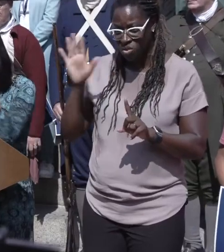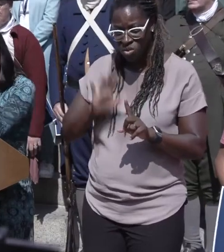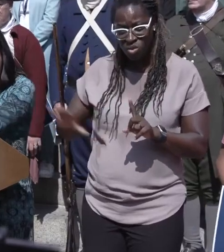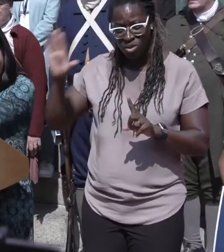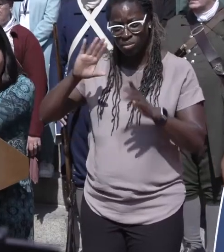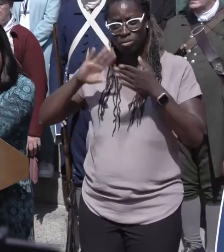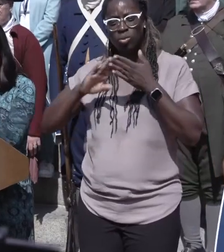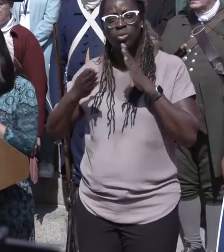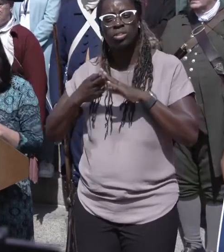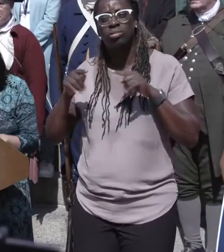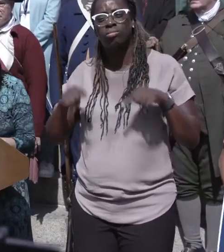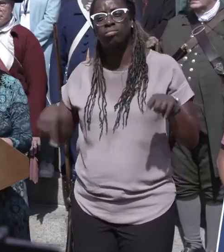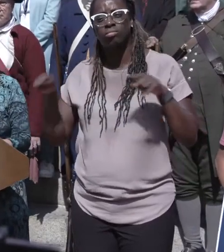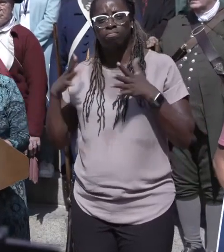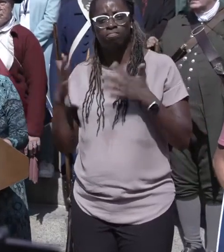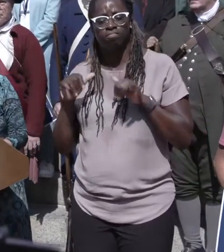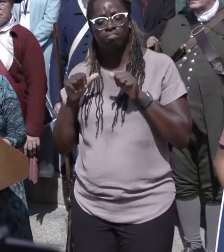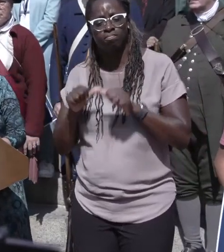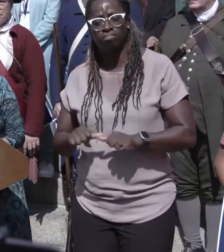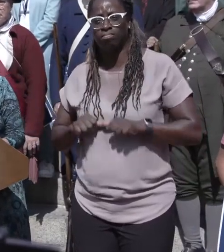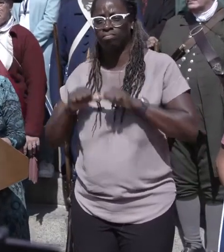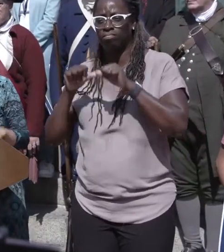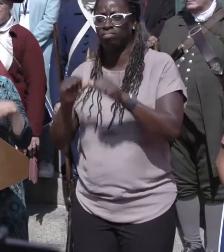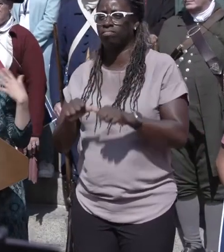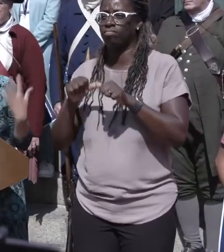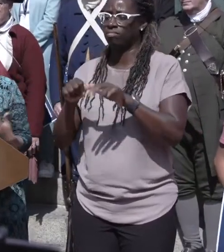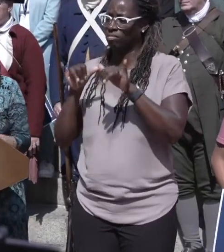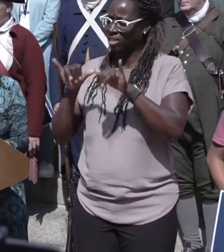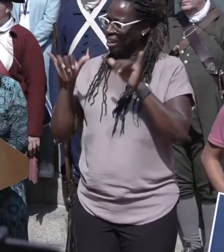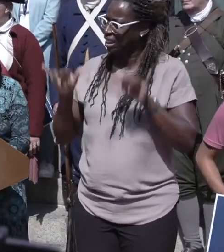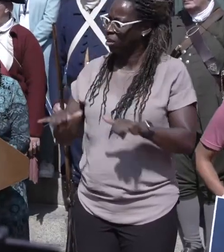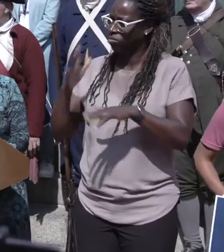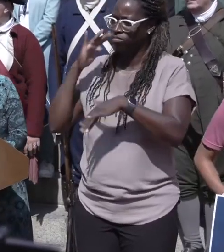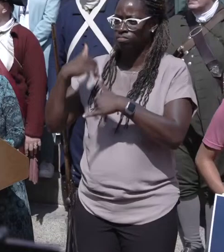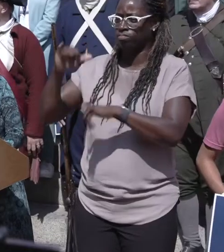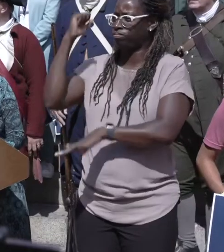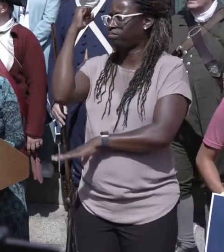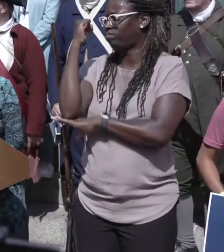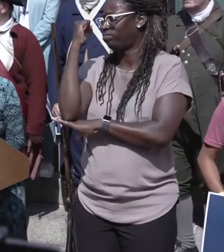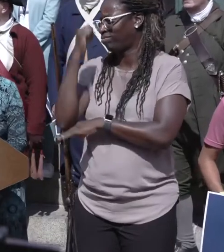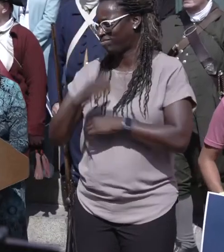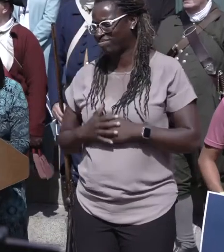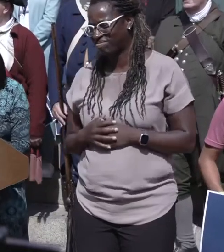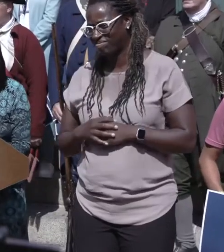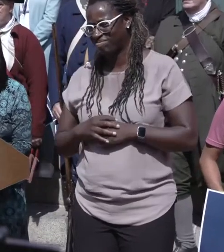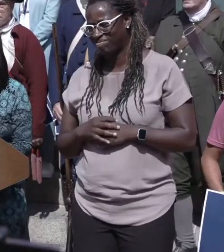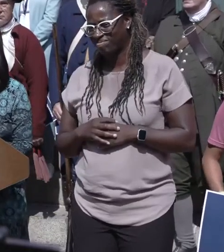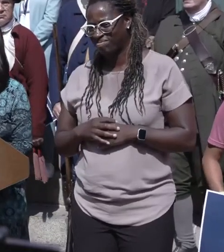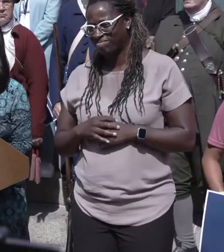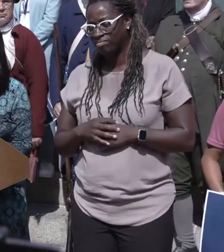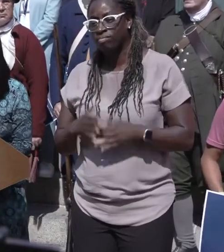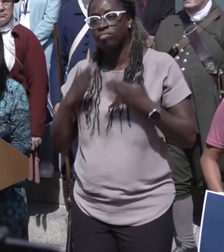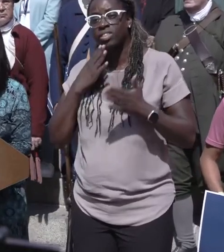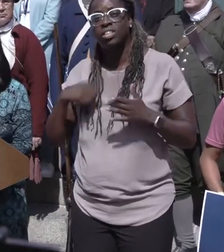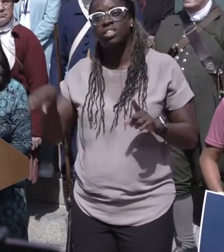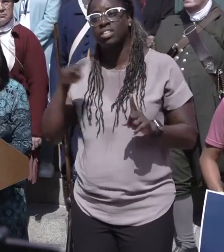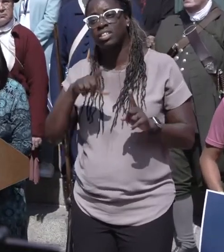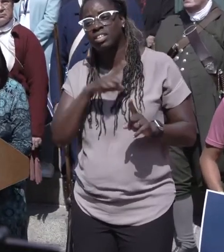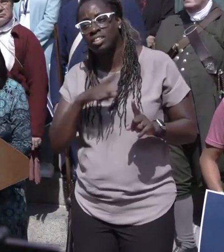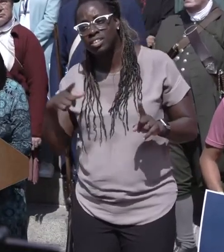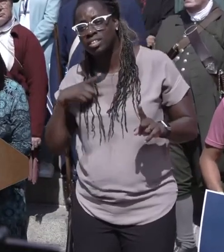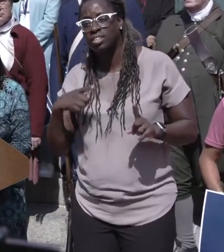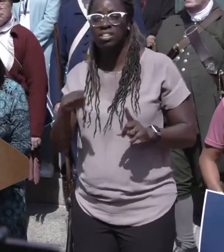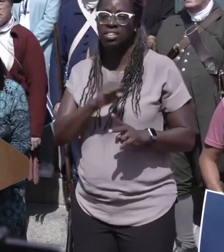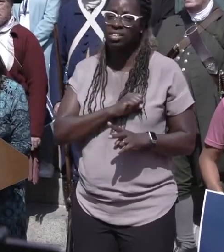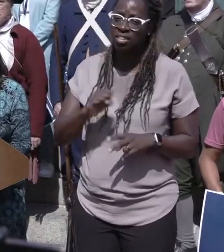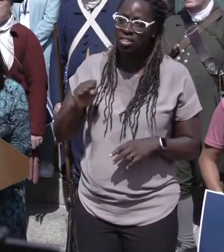kicking off today. Thank you to all of the committee chairs, cabinet secretaries, legislators, state leaders, and community leaders